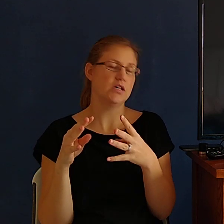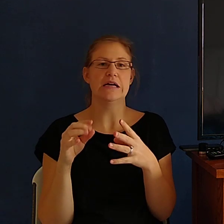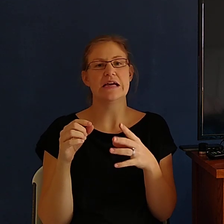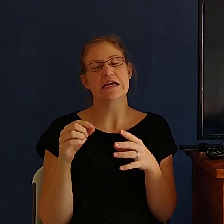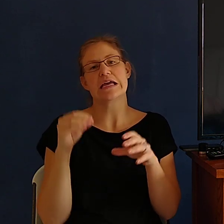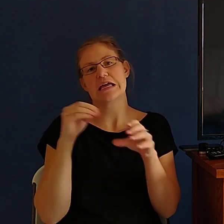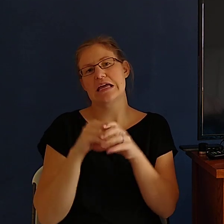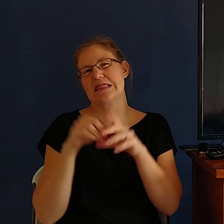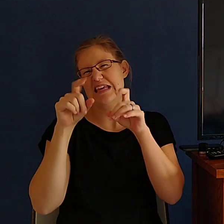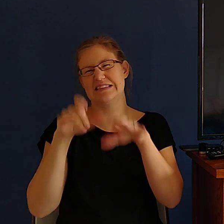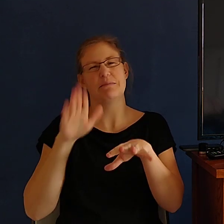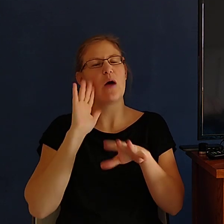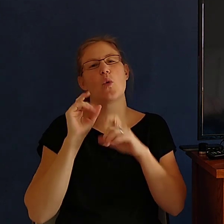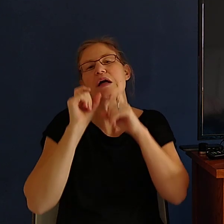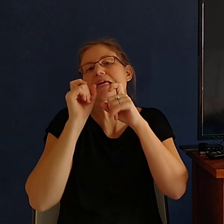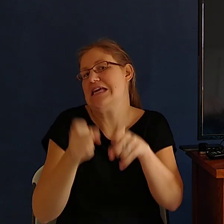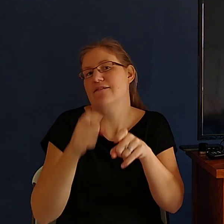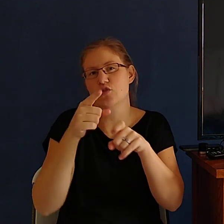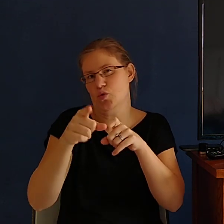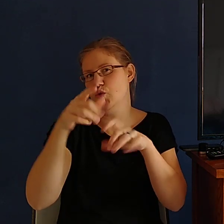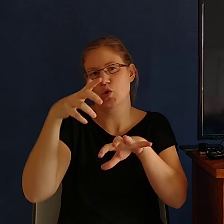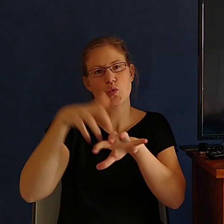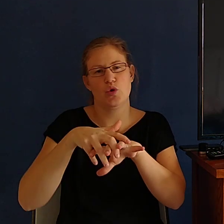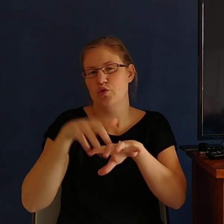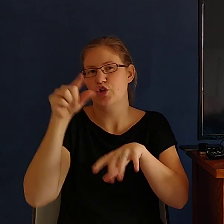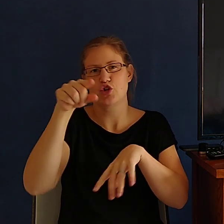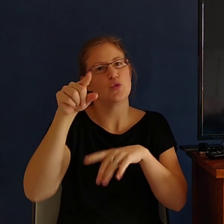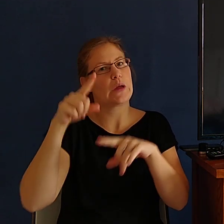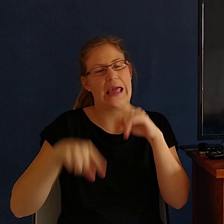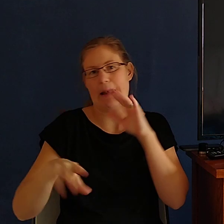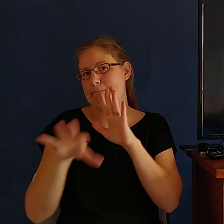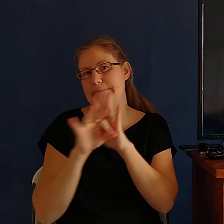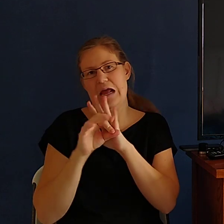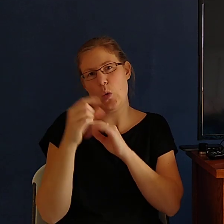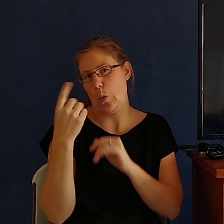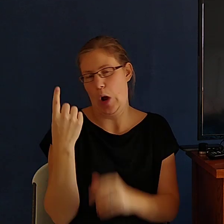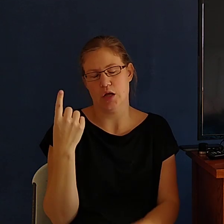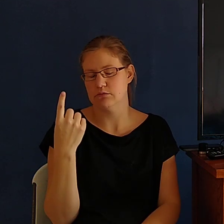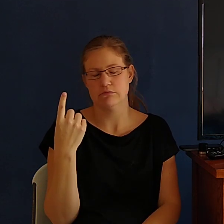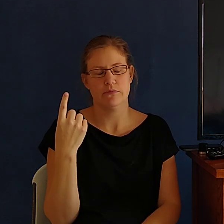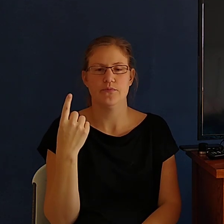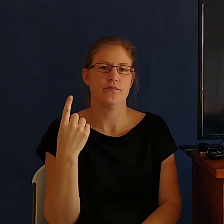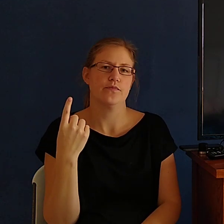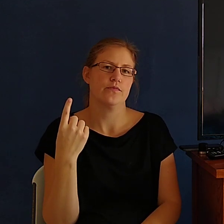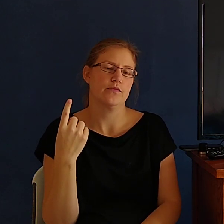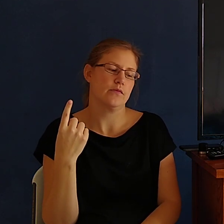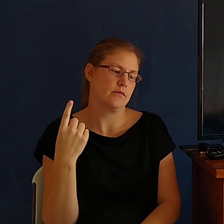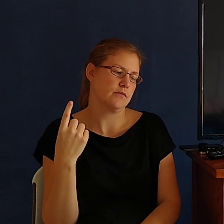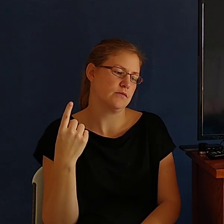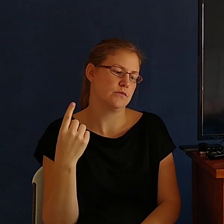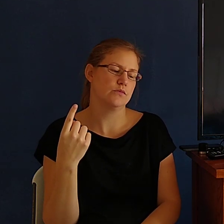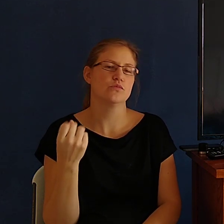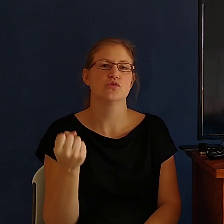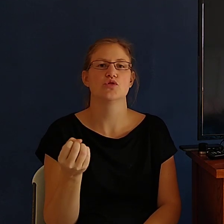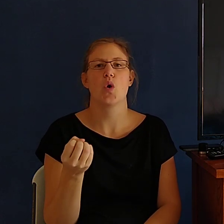root. I will not let you choose an arbitrary root. So let's say we have a